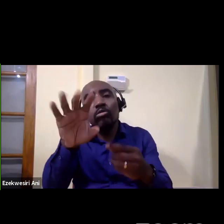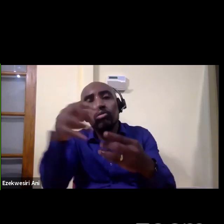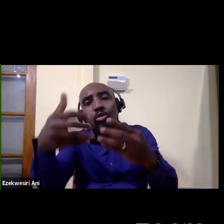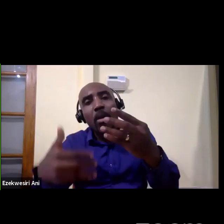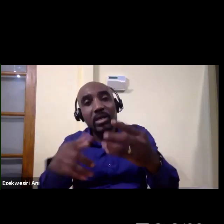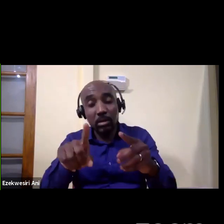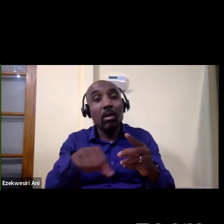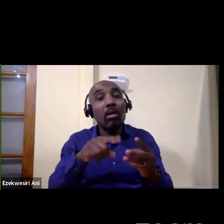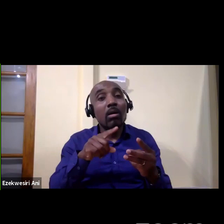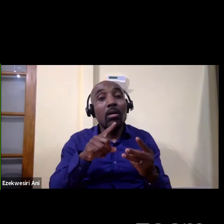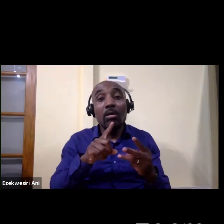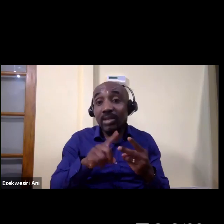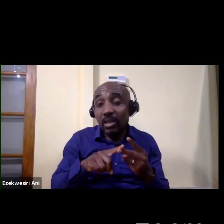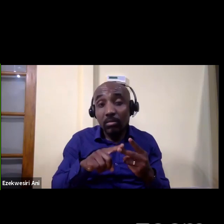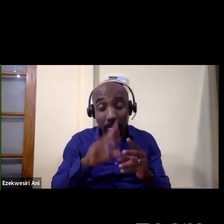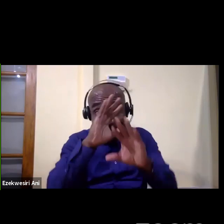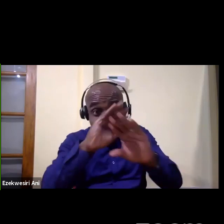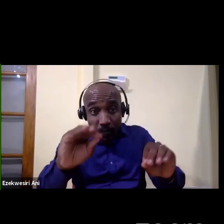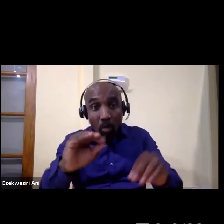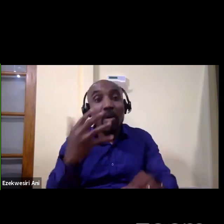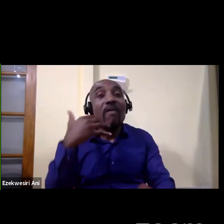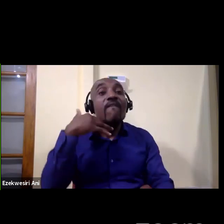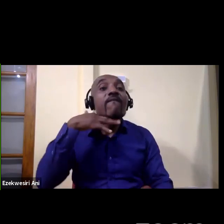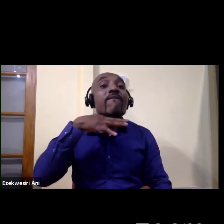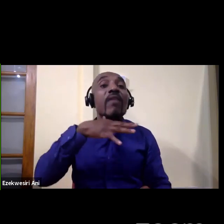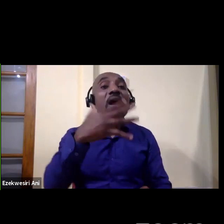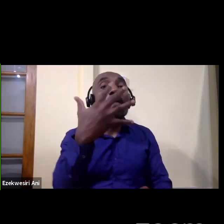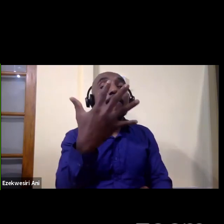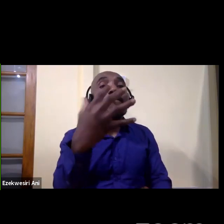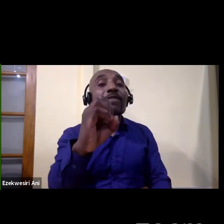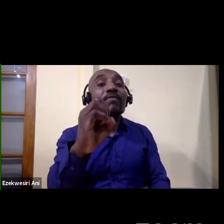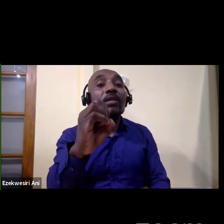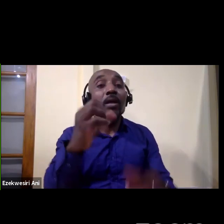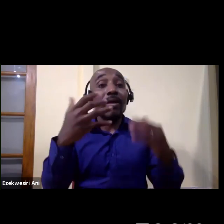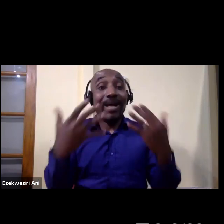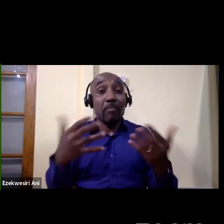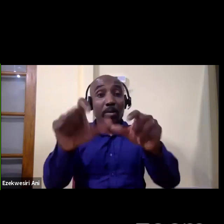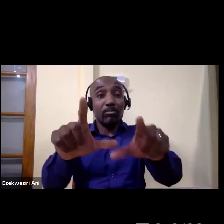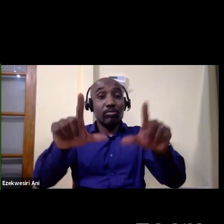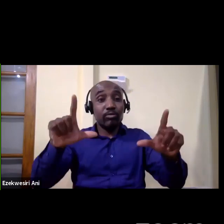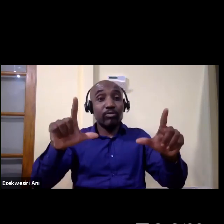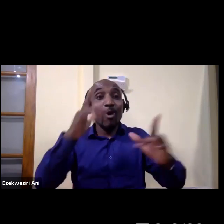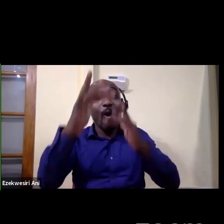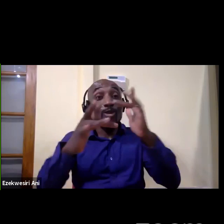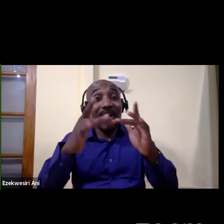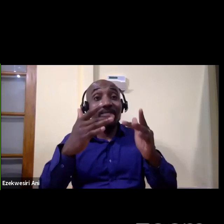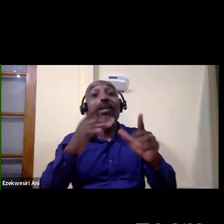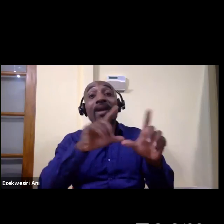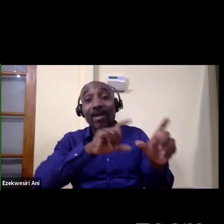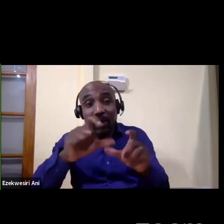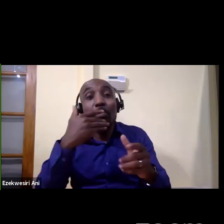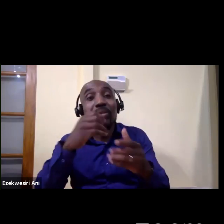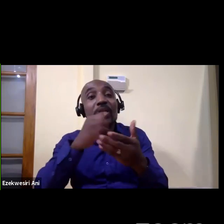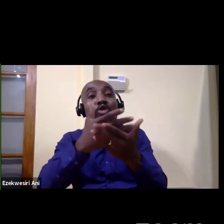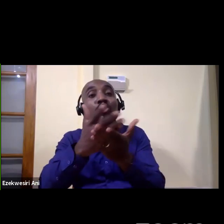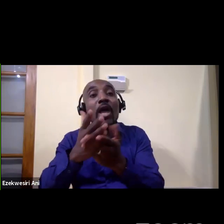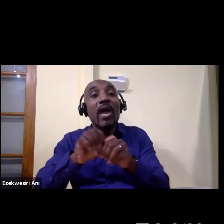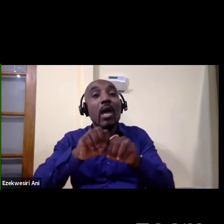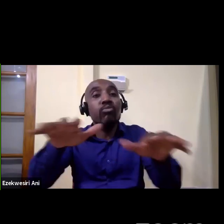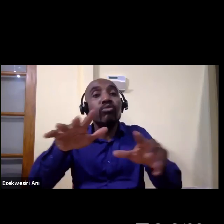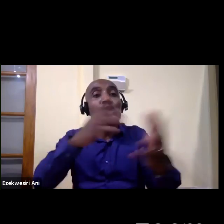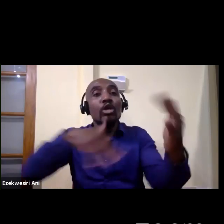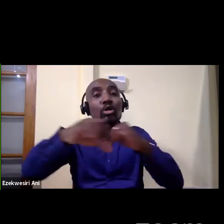that we've got 550 people watching online at the moment. So that's brilliant. So keep sharing the event on your social